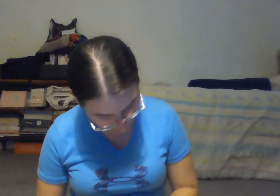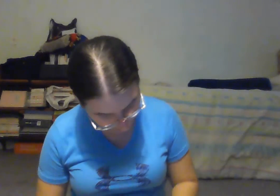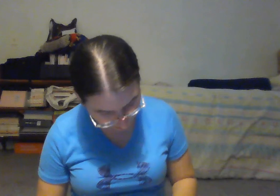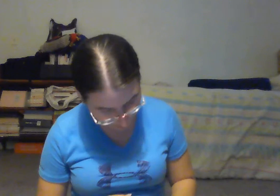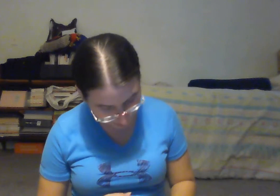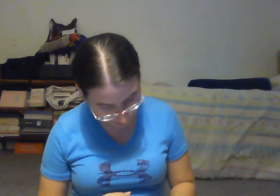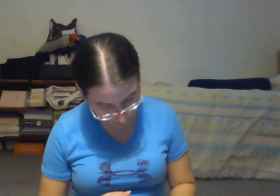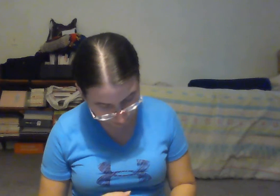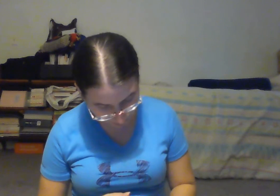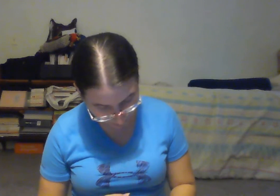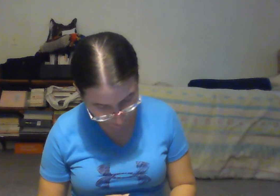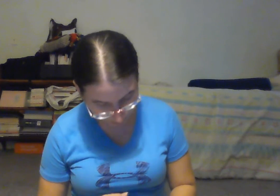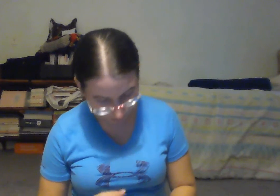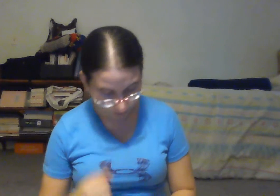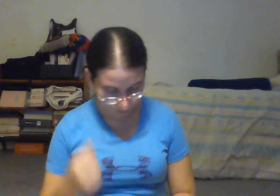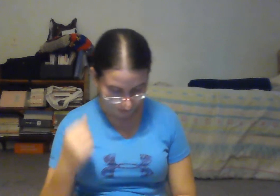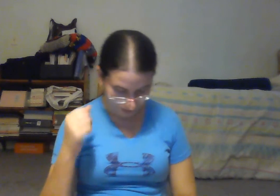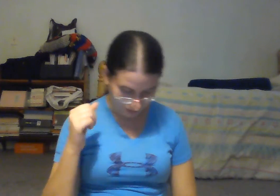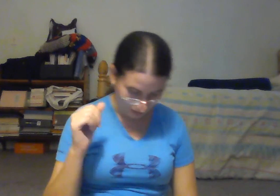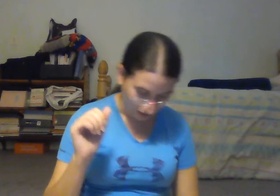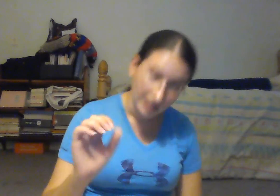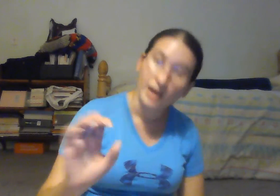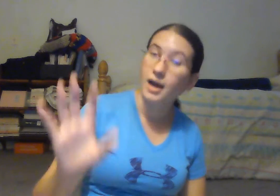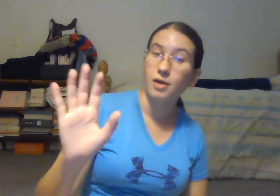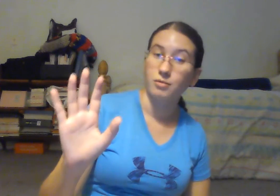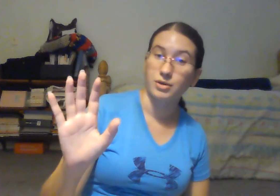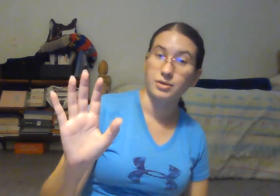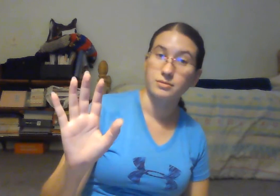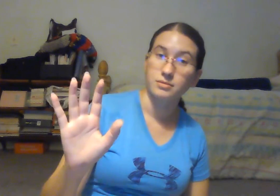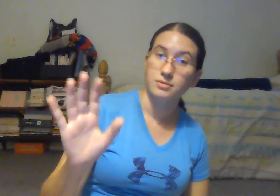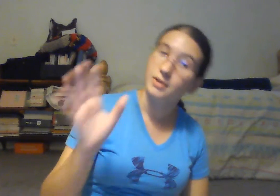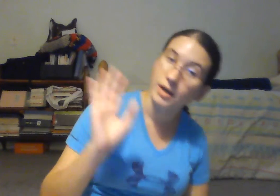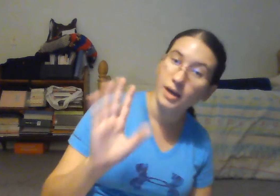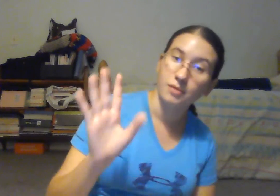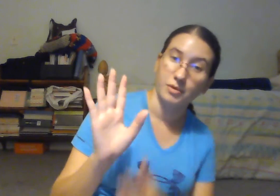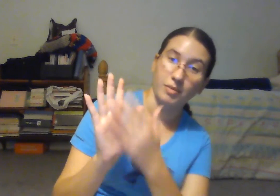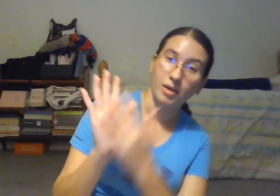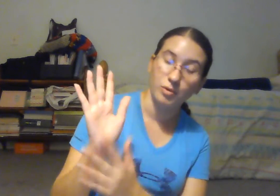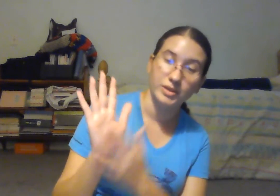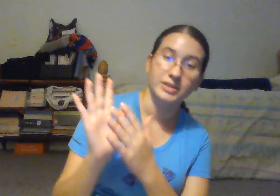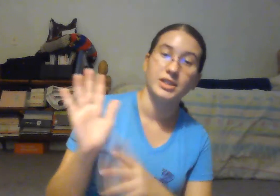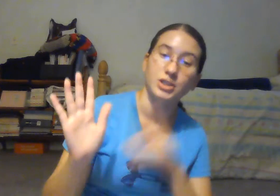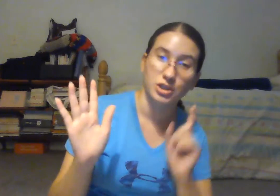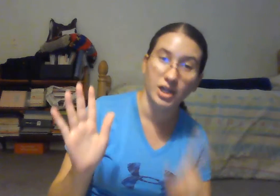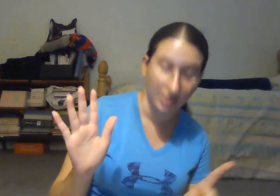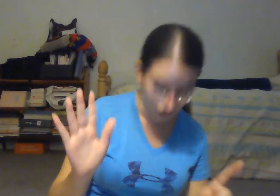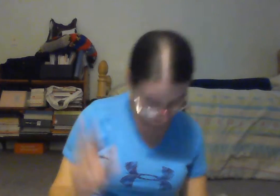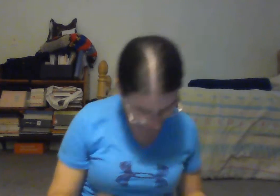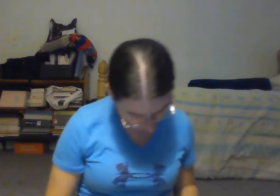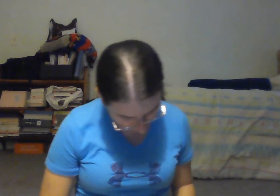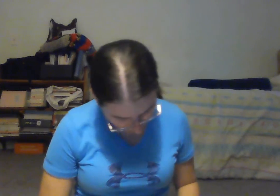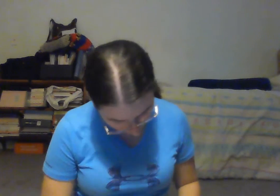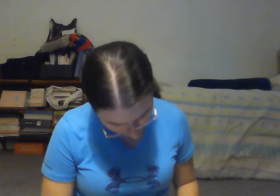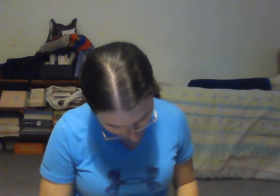this case, the number is made with the palm facing outward. Outward, palm orientation changes. So